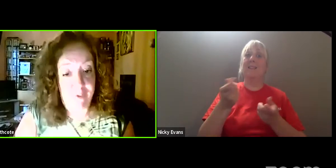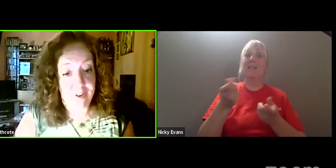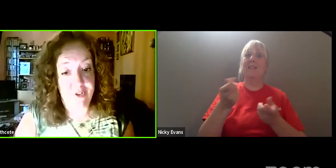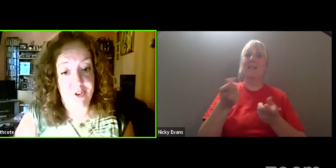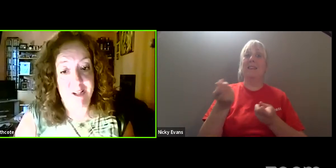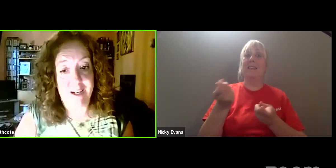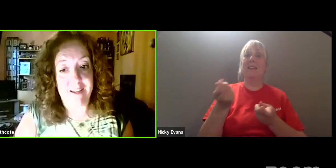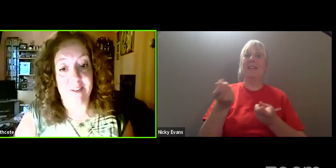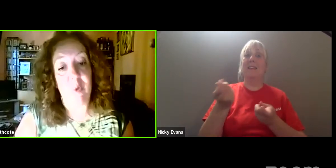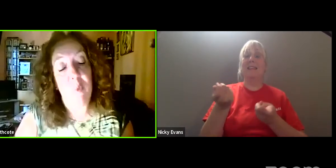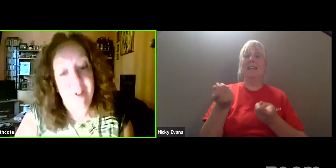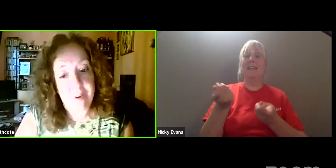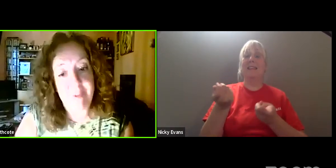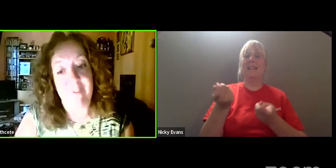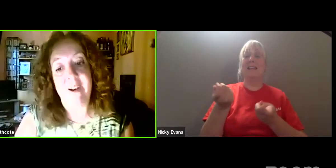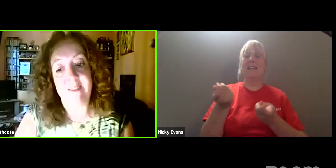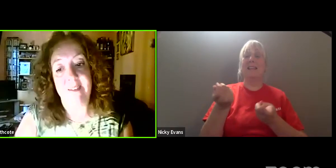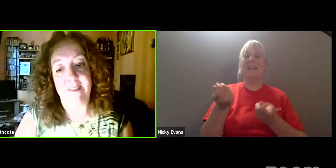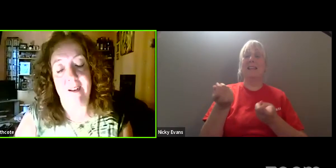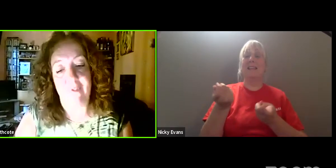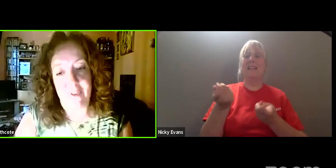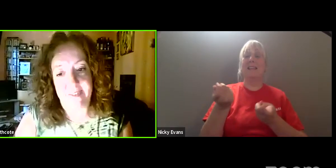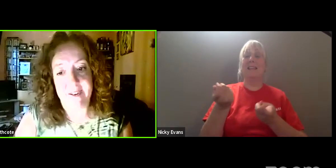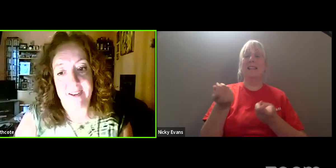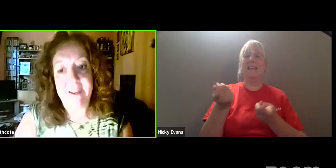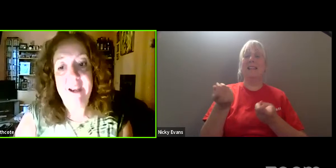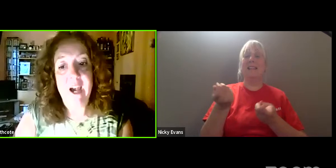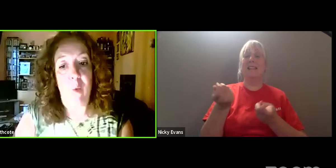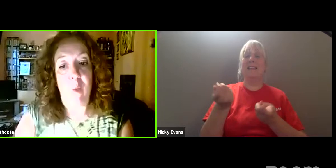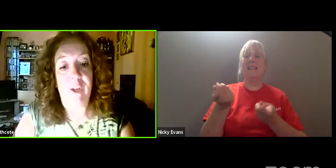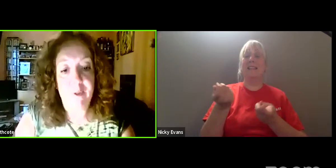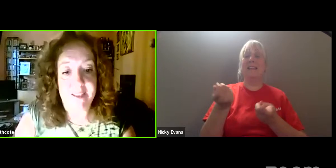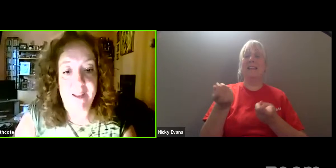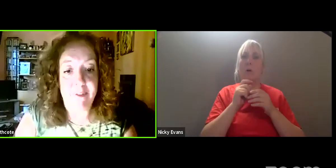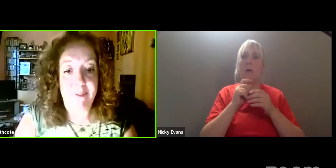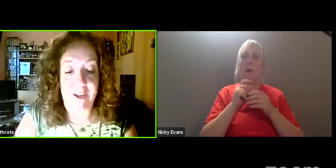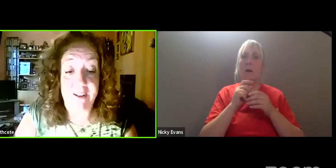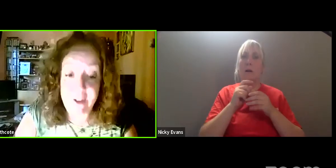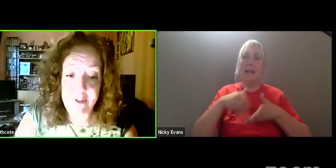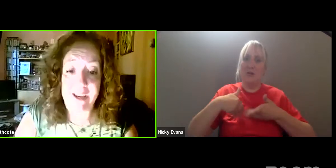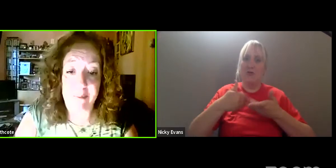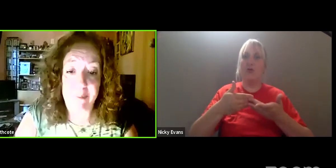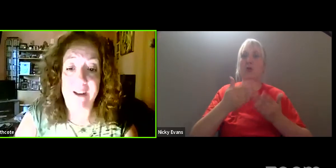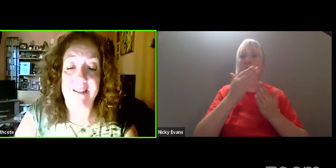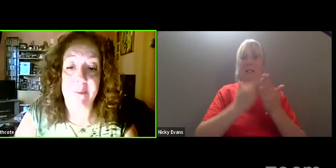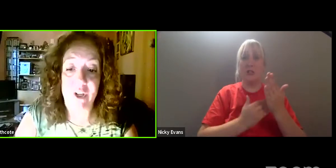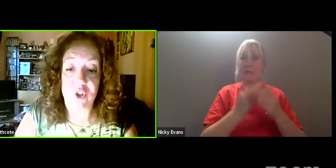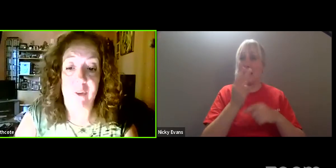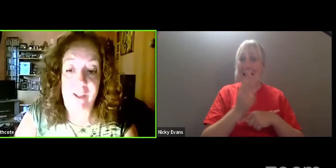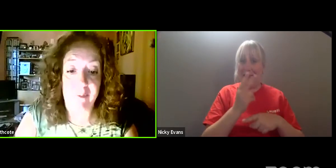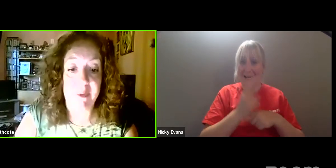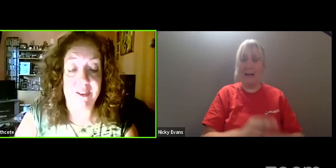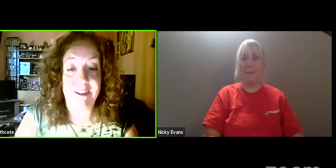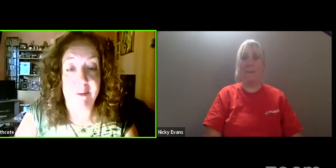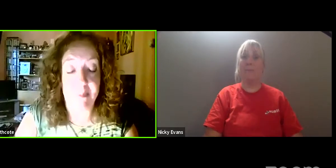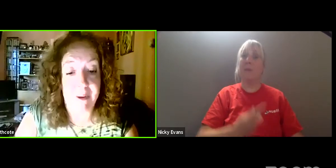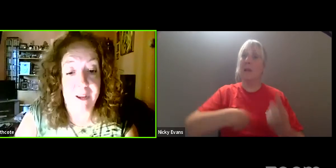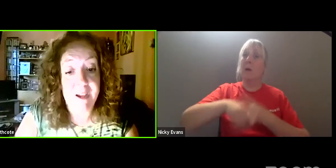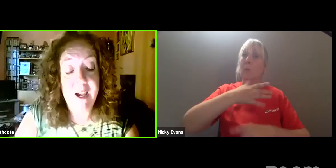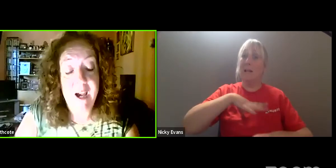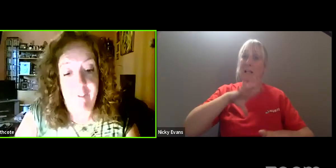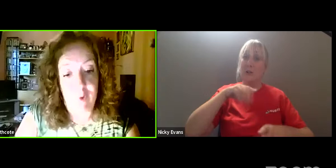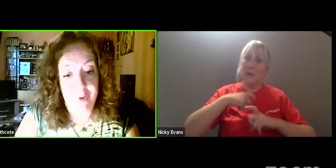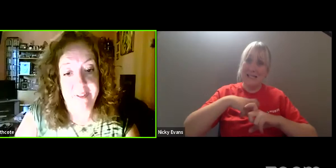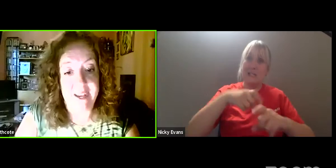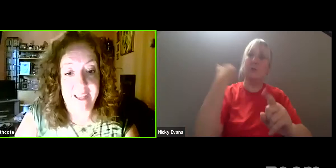from the 1st of July. So we welcome the findings of the study and will use them to continue to campaign to make sure that the government and the